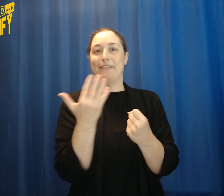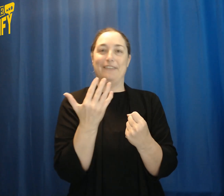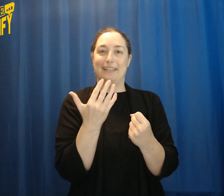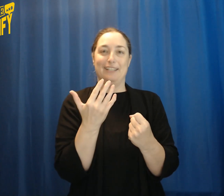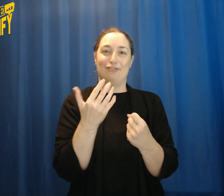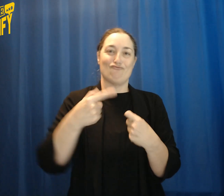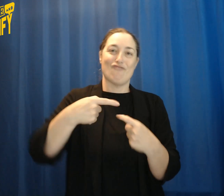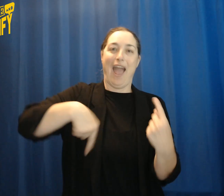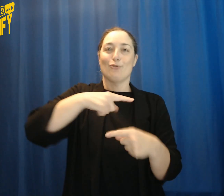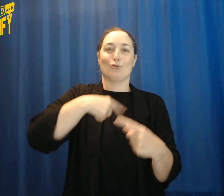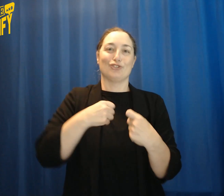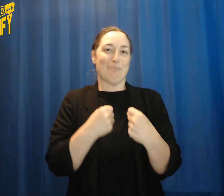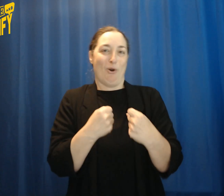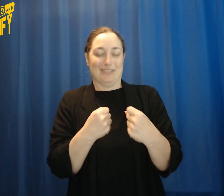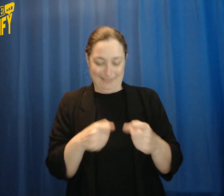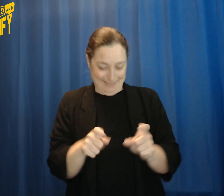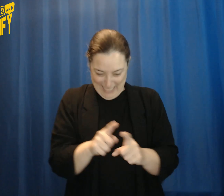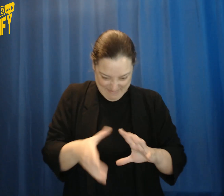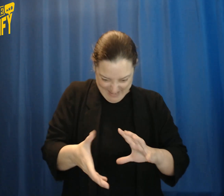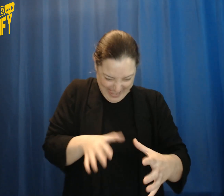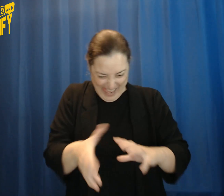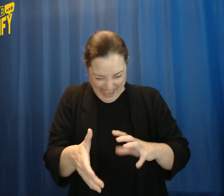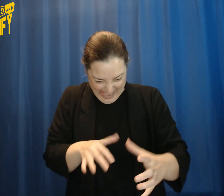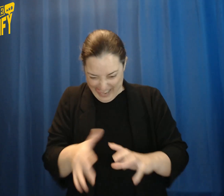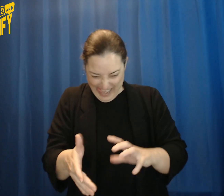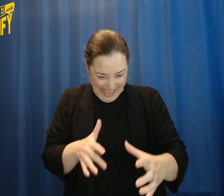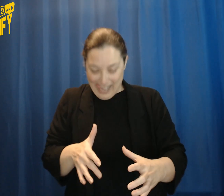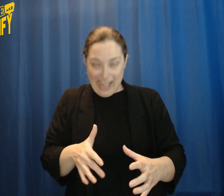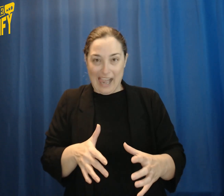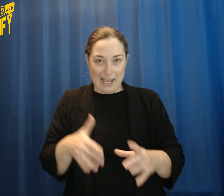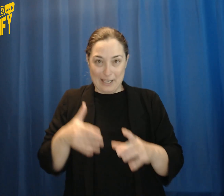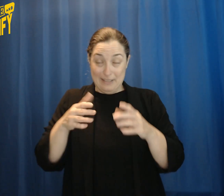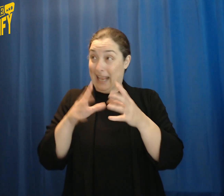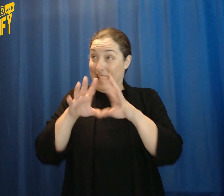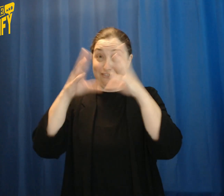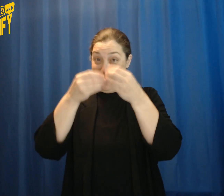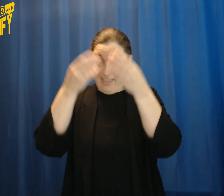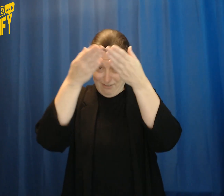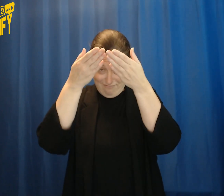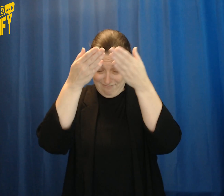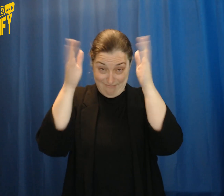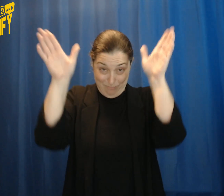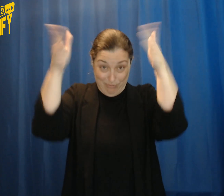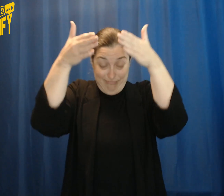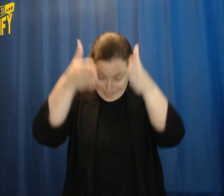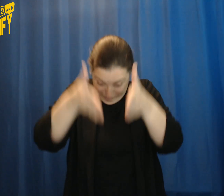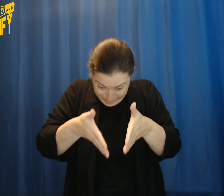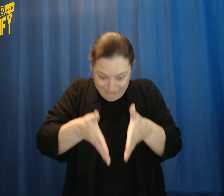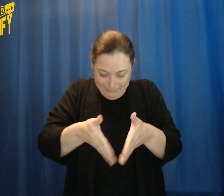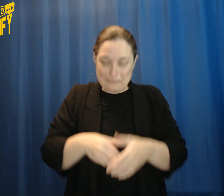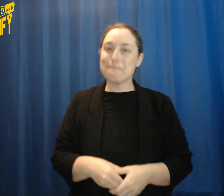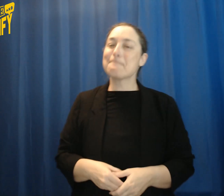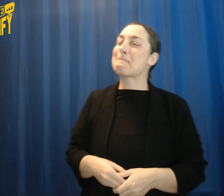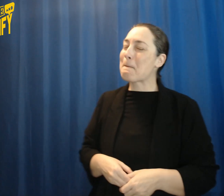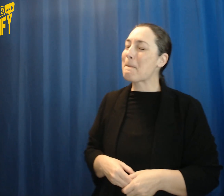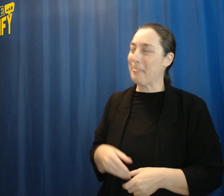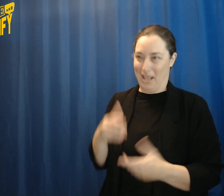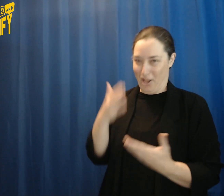on. It's good for me. I don't know whether this is true, but it seems like you have sort of control over